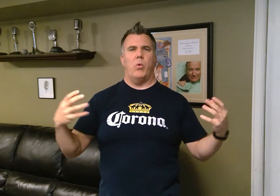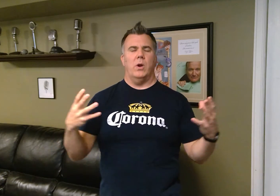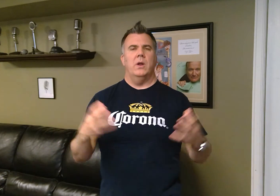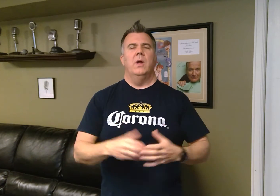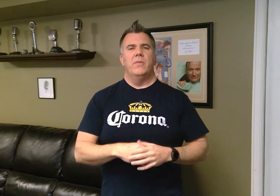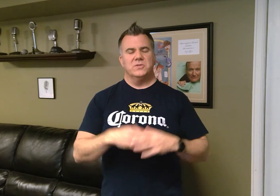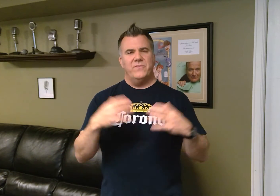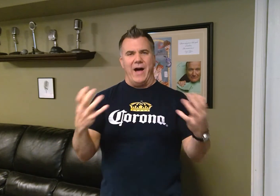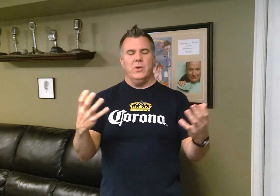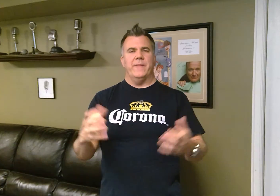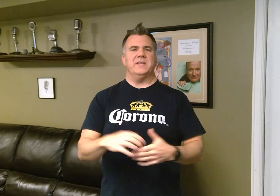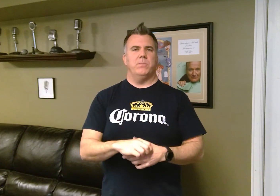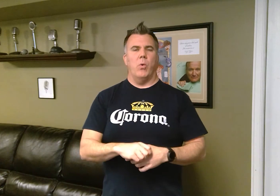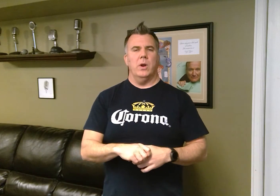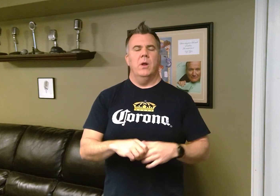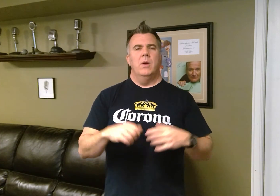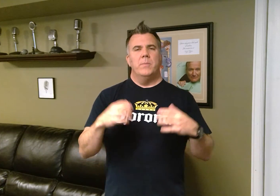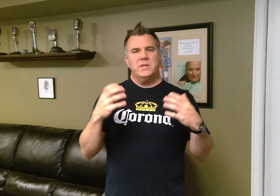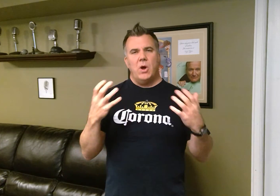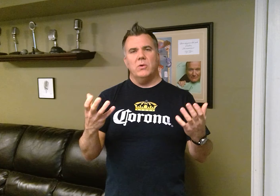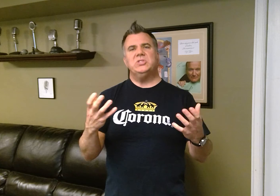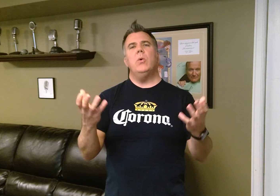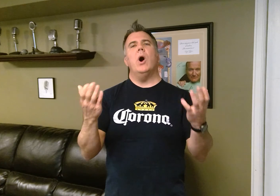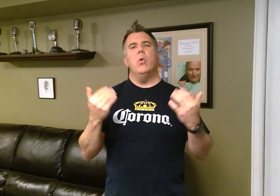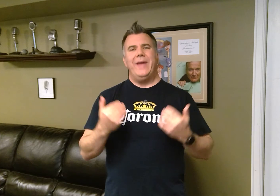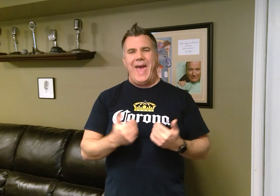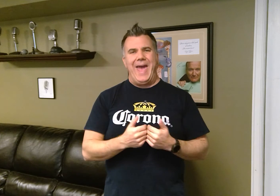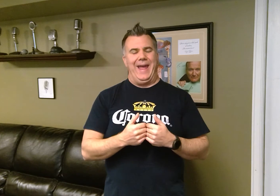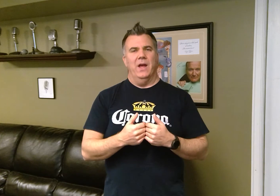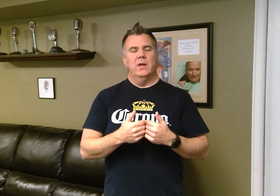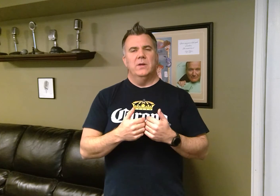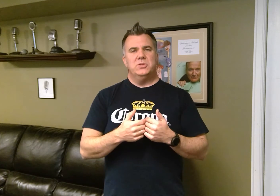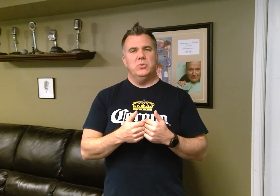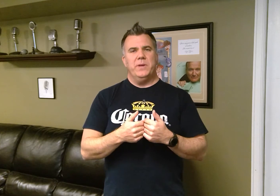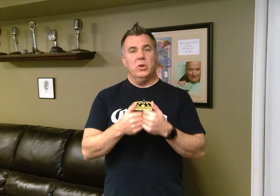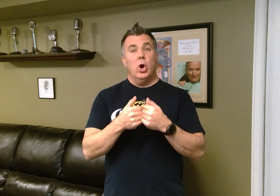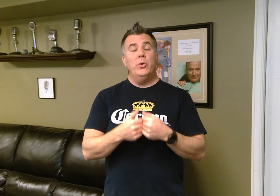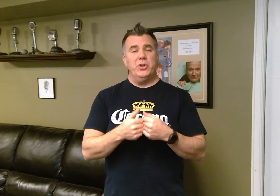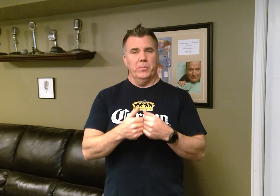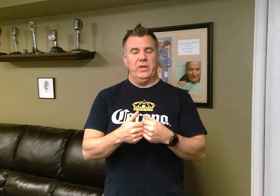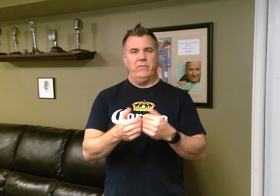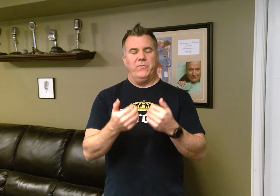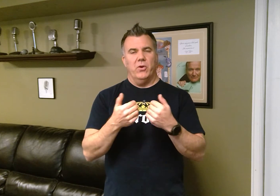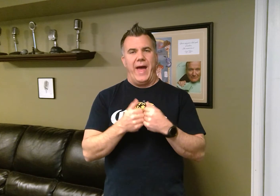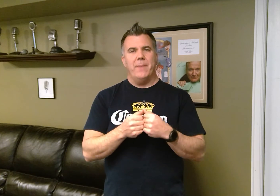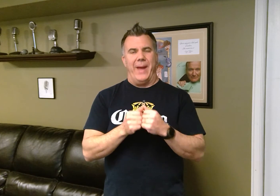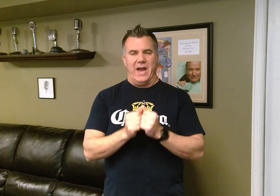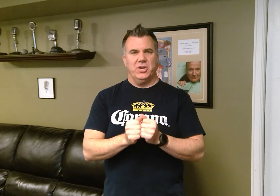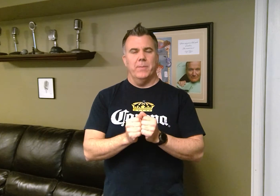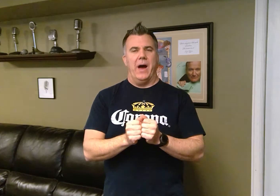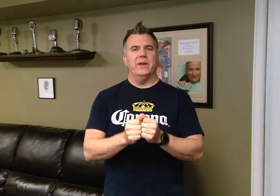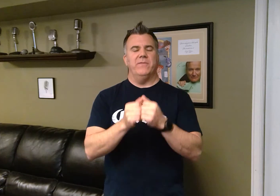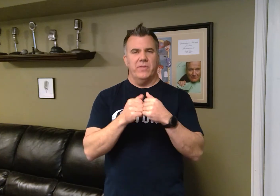support. There's value in that support. But it's also okay to be alone in your belief if you're that passionate about it, if you're